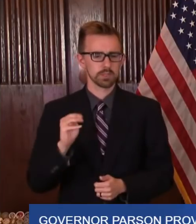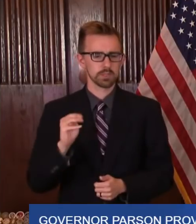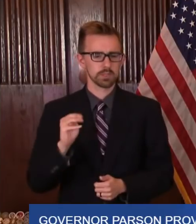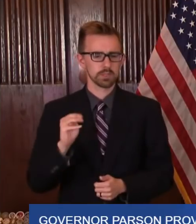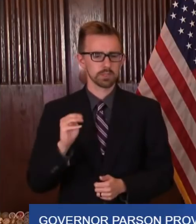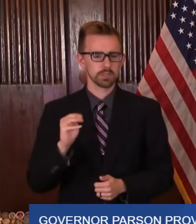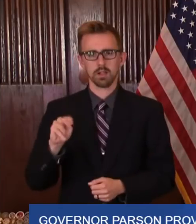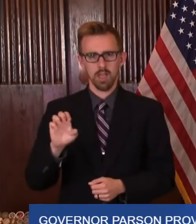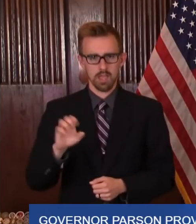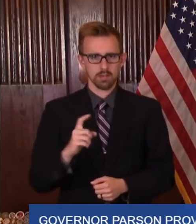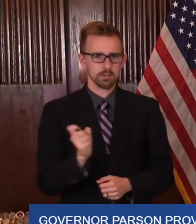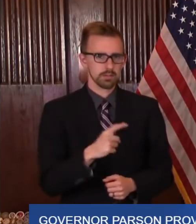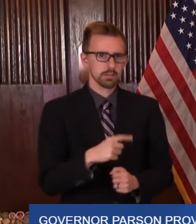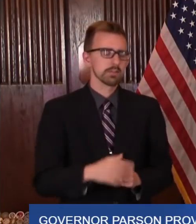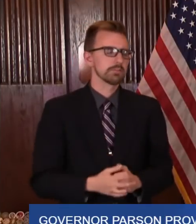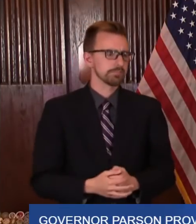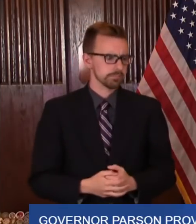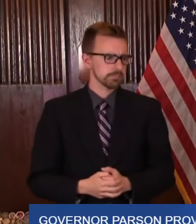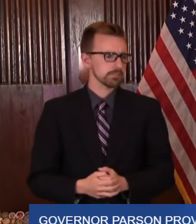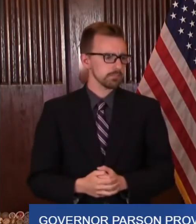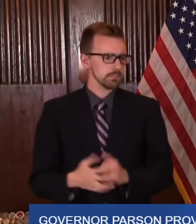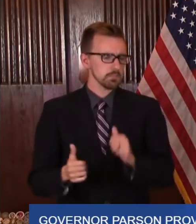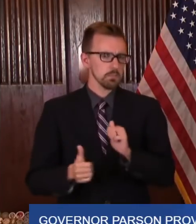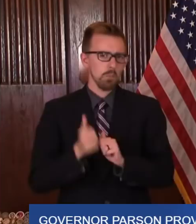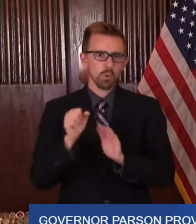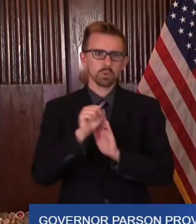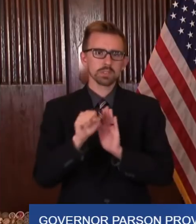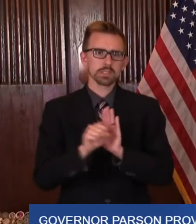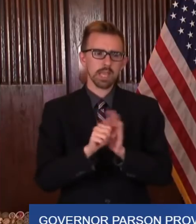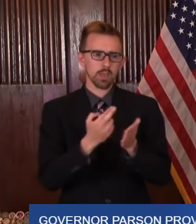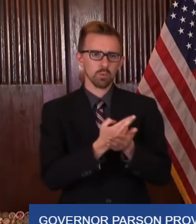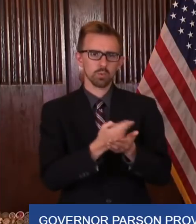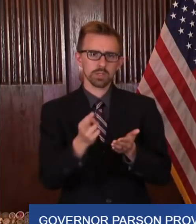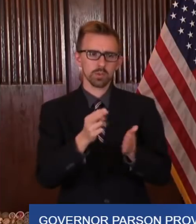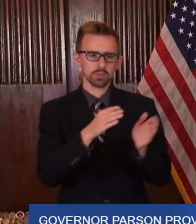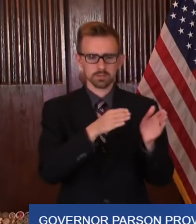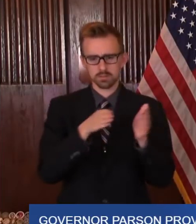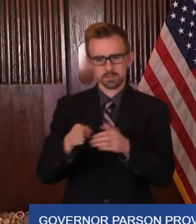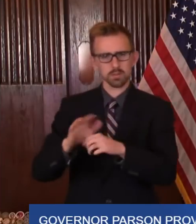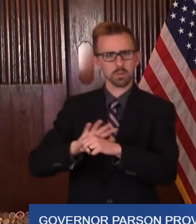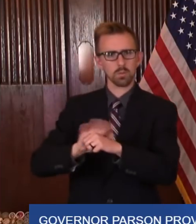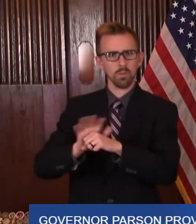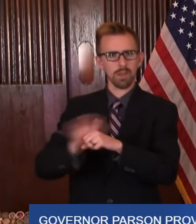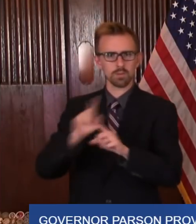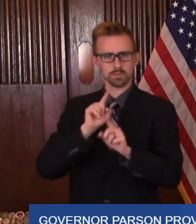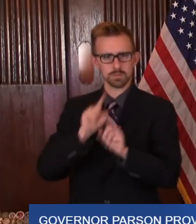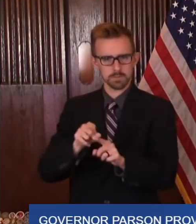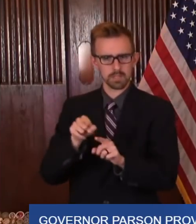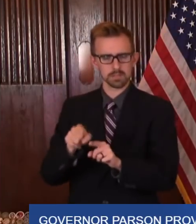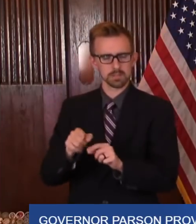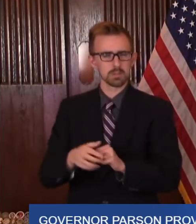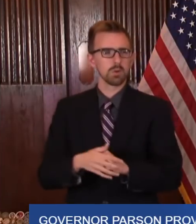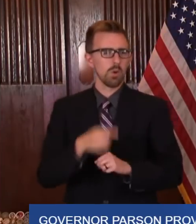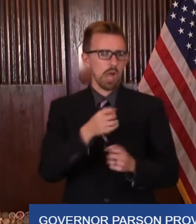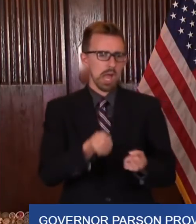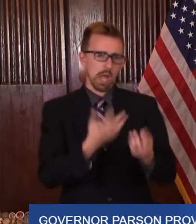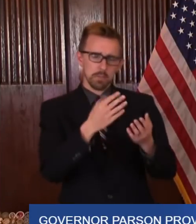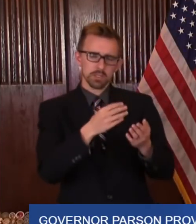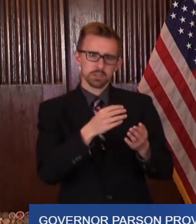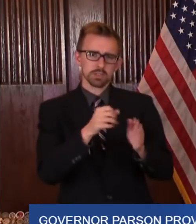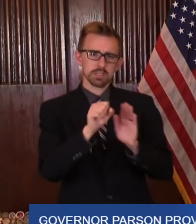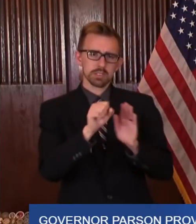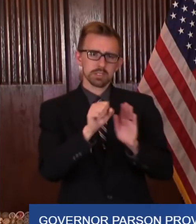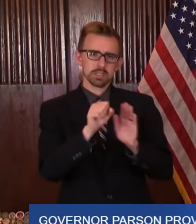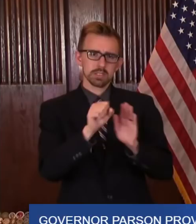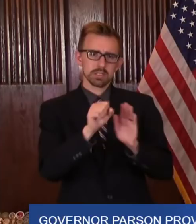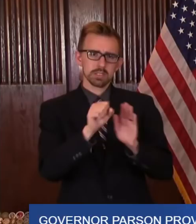Dario Digital. Governor, with most of the state's resources being directed at COVID-19 response, how much of the state's government will you